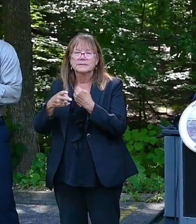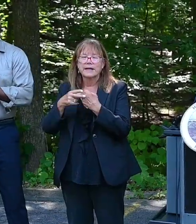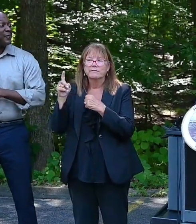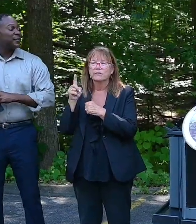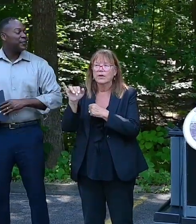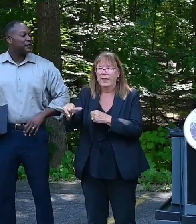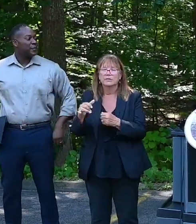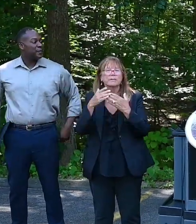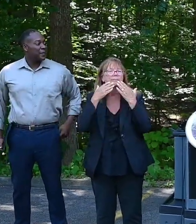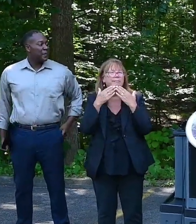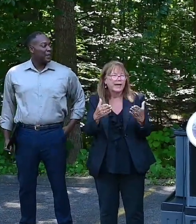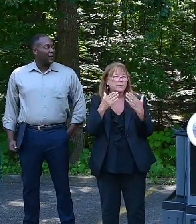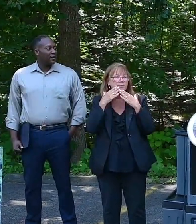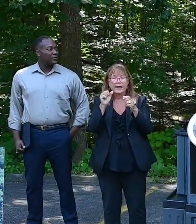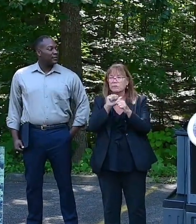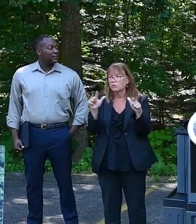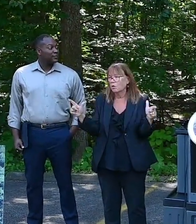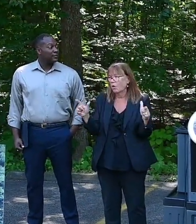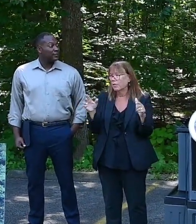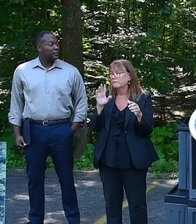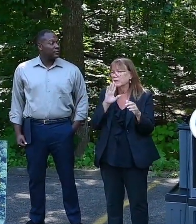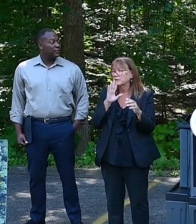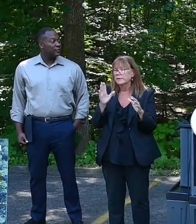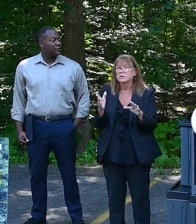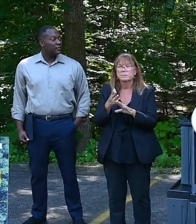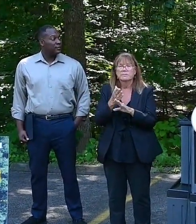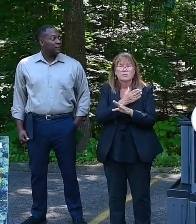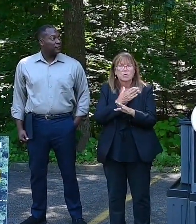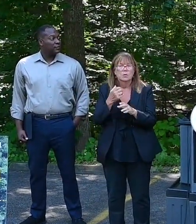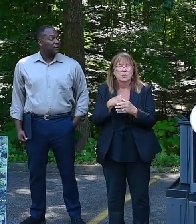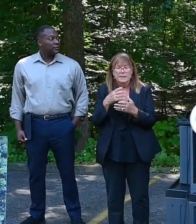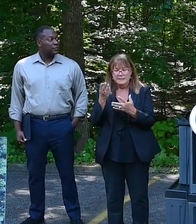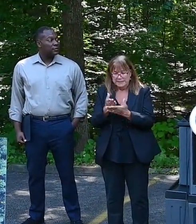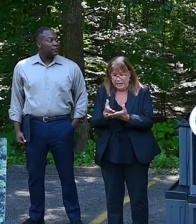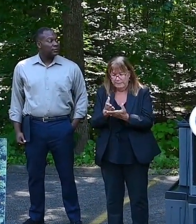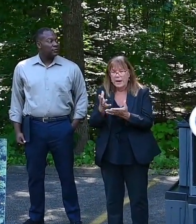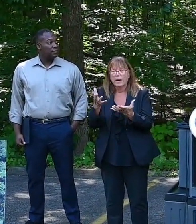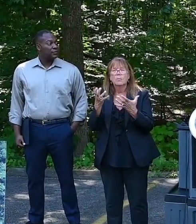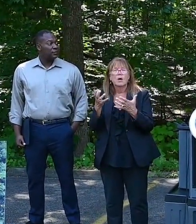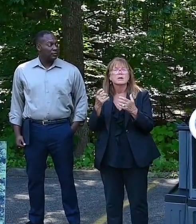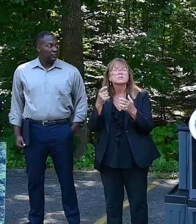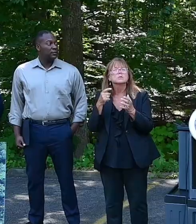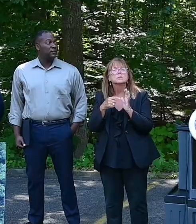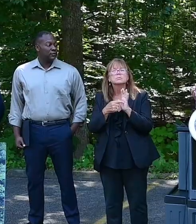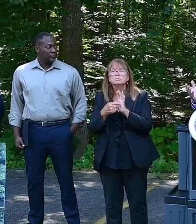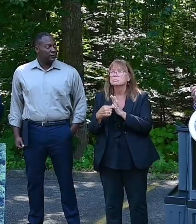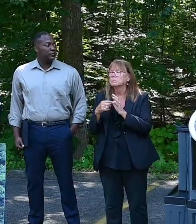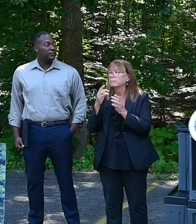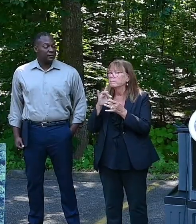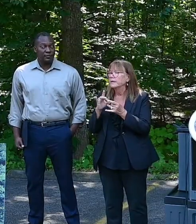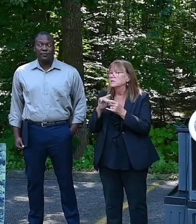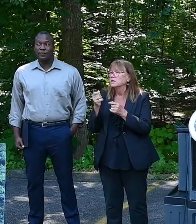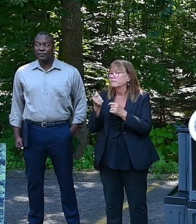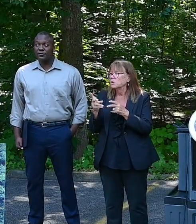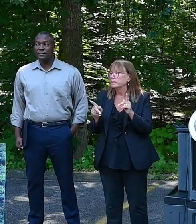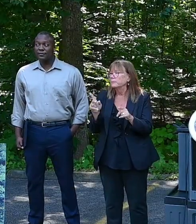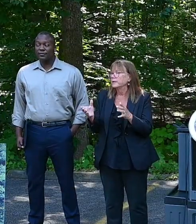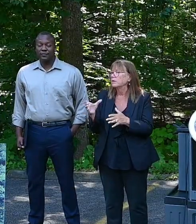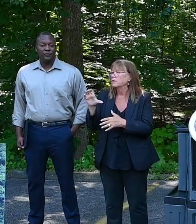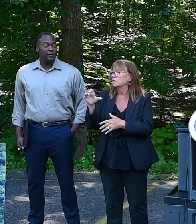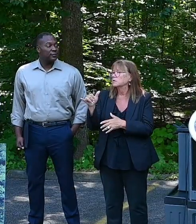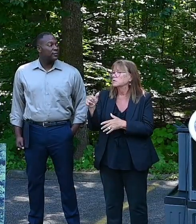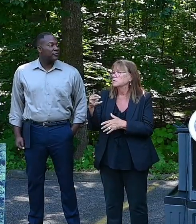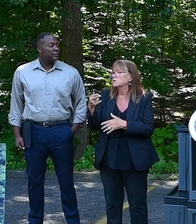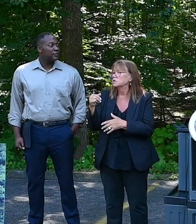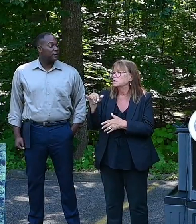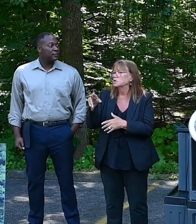Thank you to all of our speakers. And before we break, I did want to recognize a couple of our elected partners in their offices. China Williams with Deb